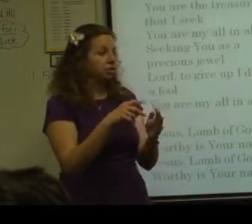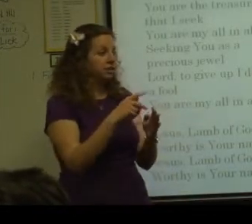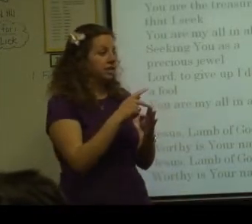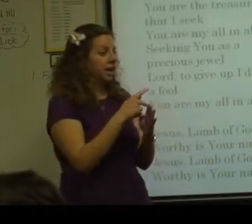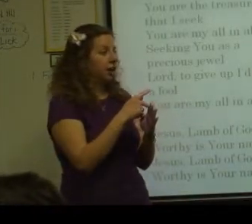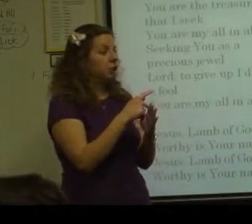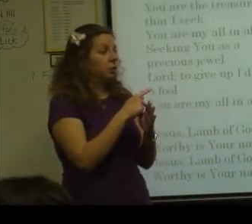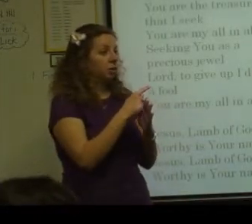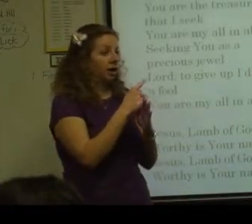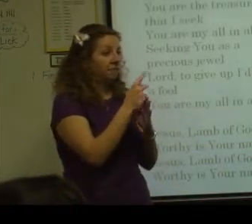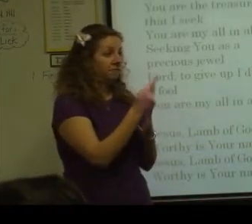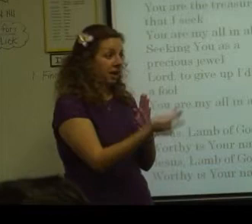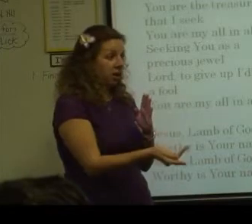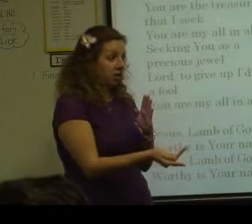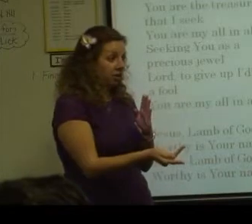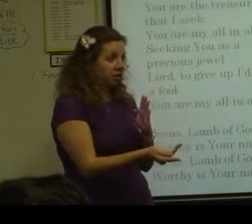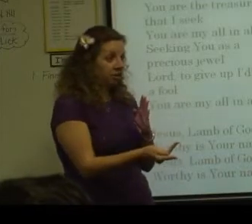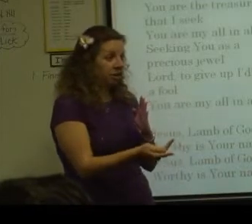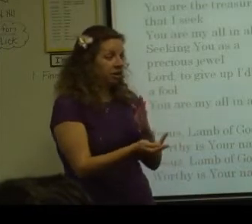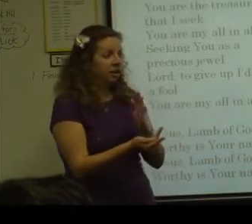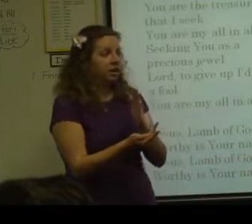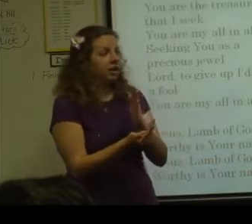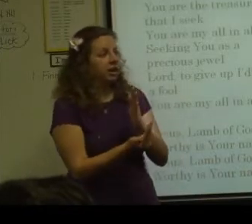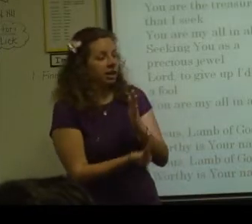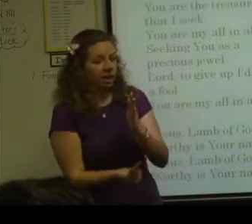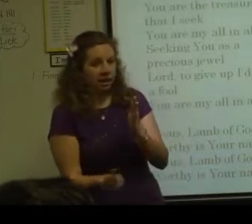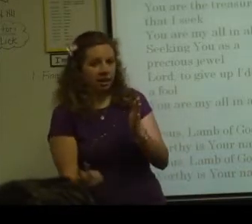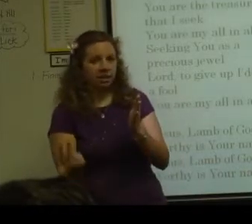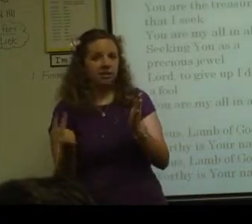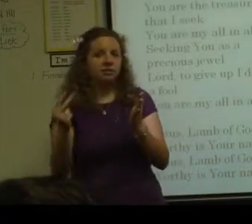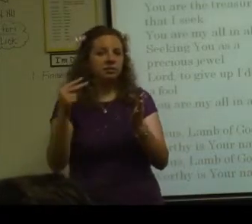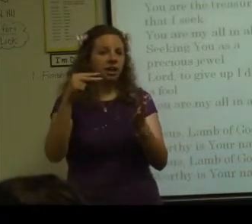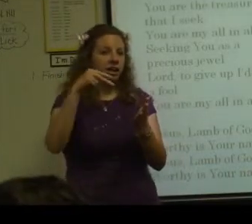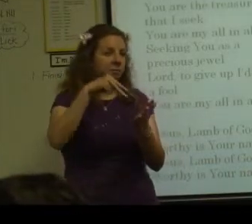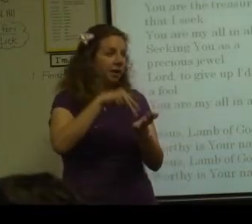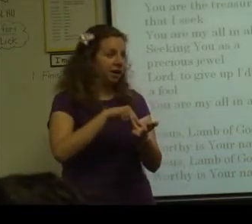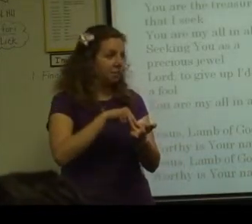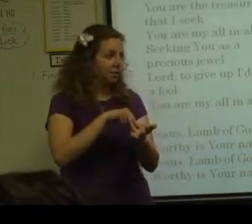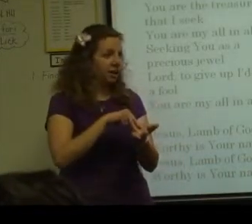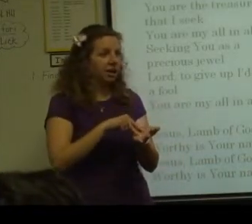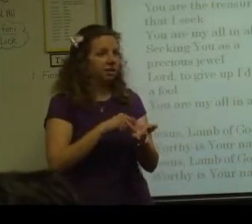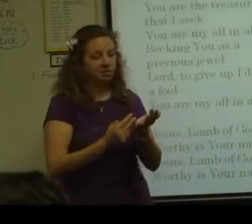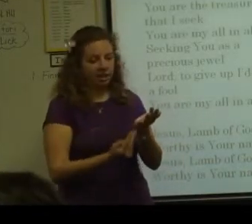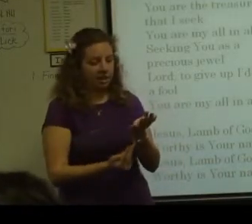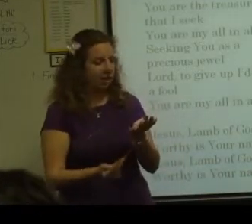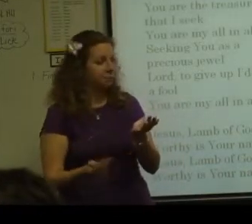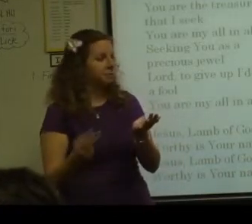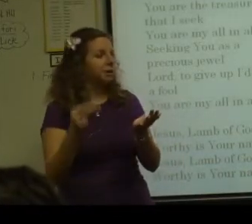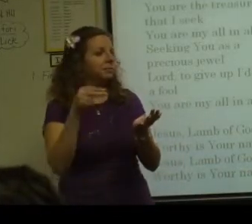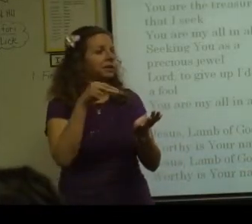could say, when I fail, and I get back up again, like he helps me up